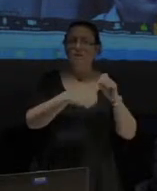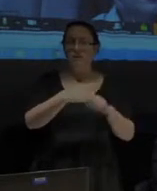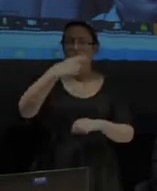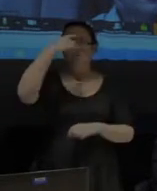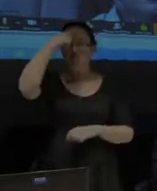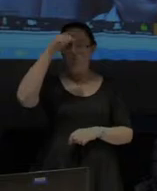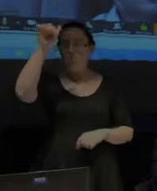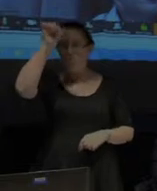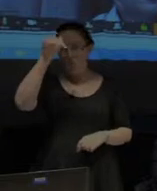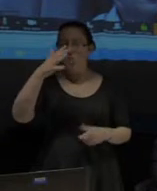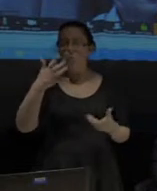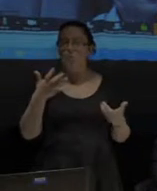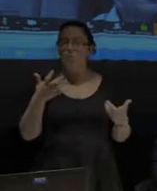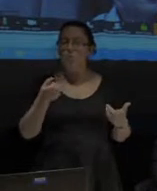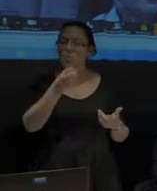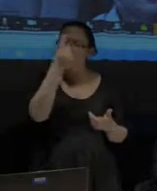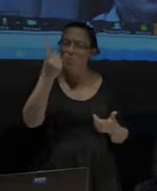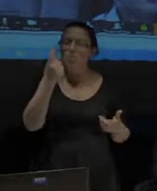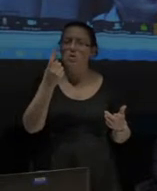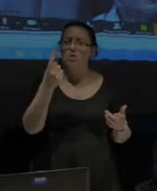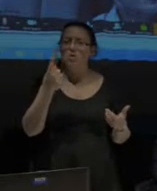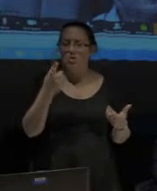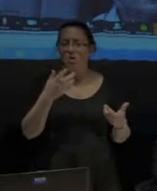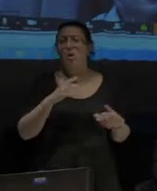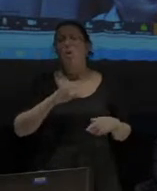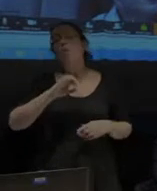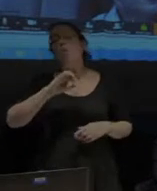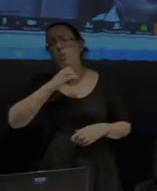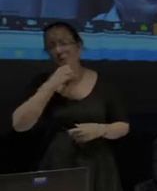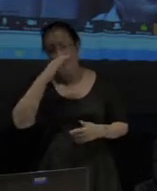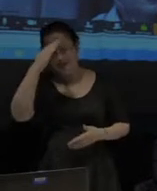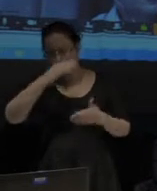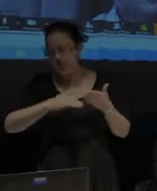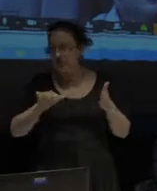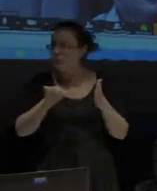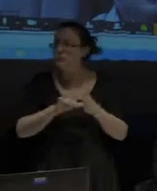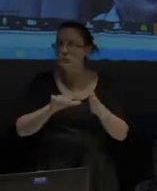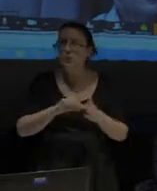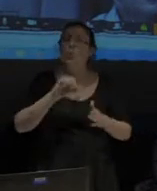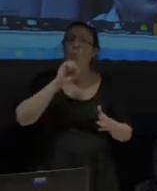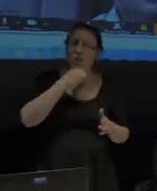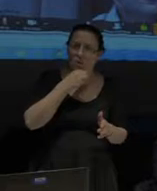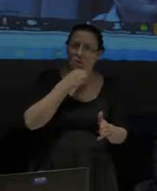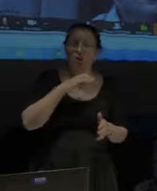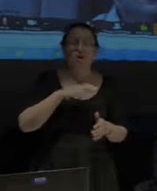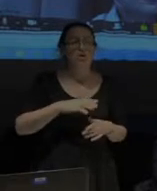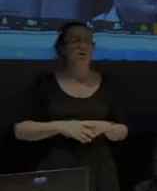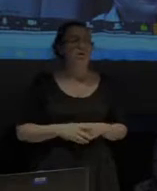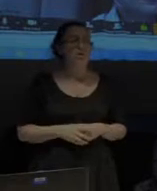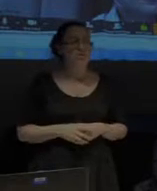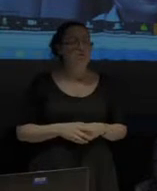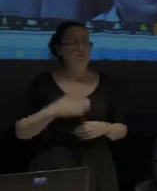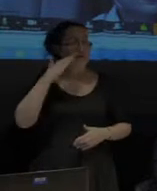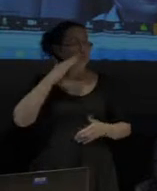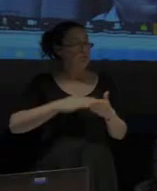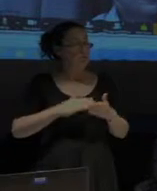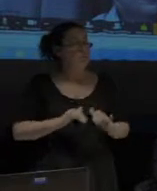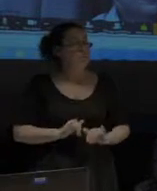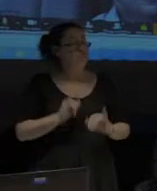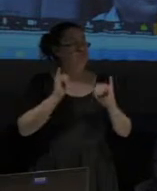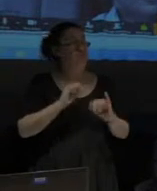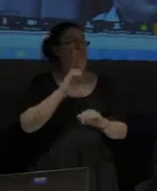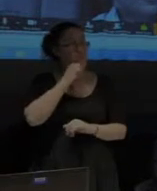and we will have those difficult experiences that you've described. They will be traumatic. We will then